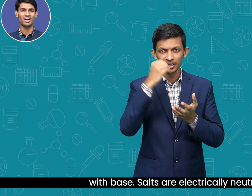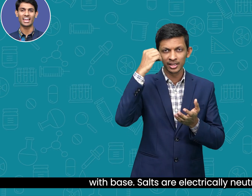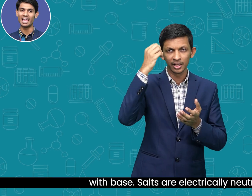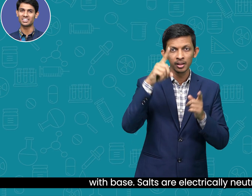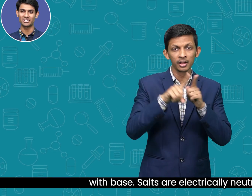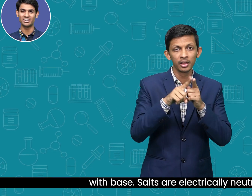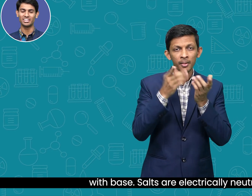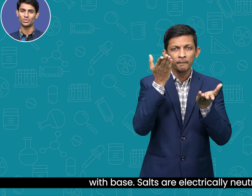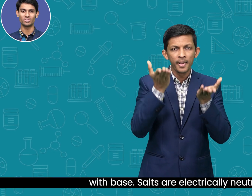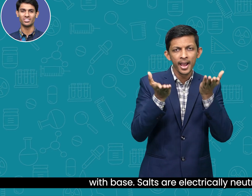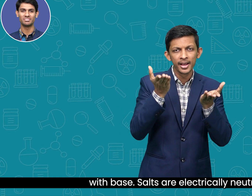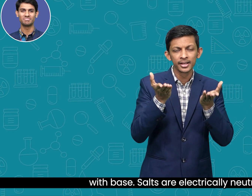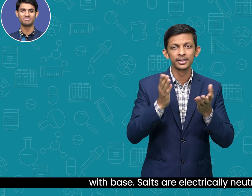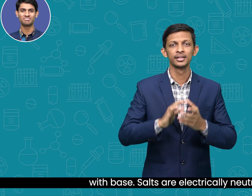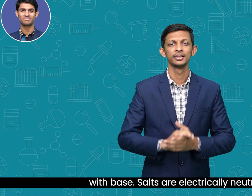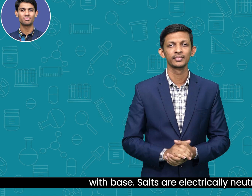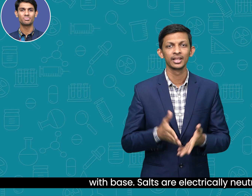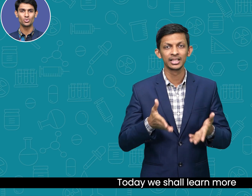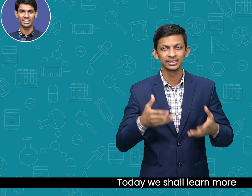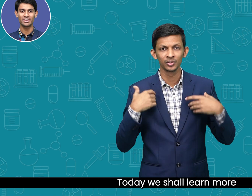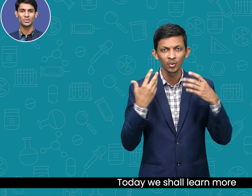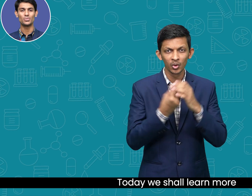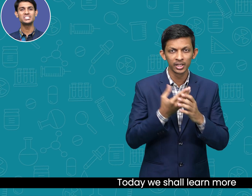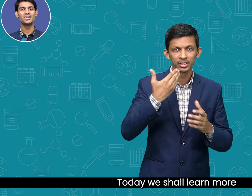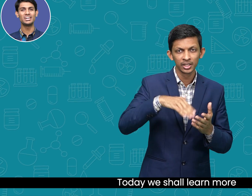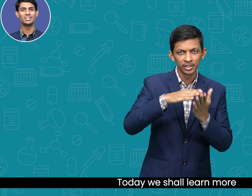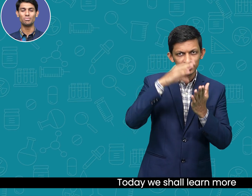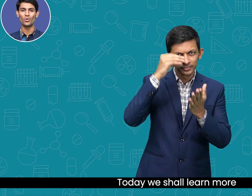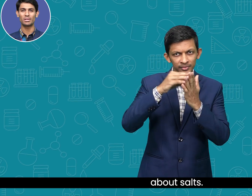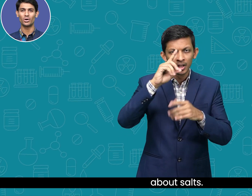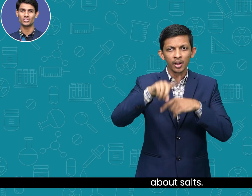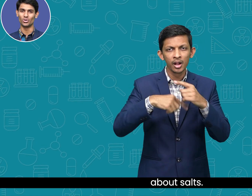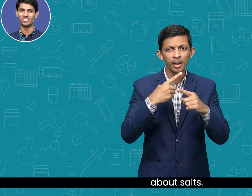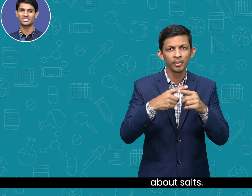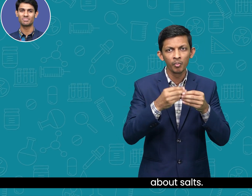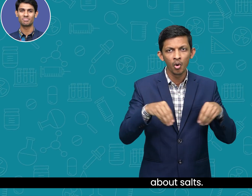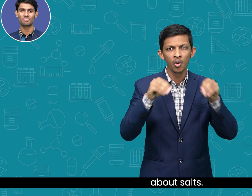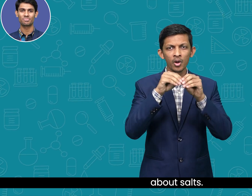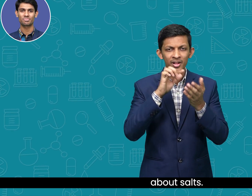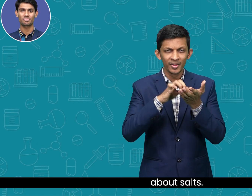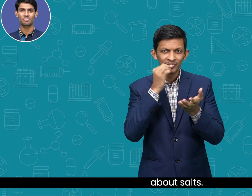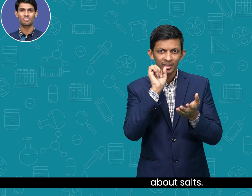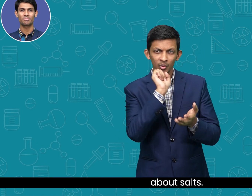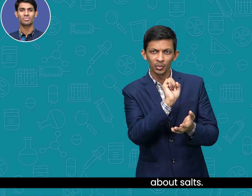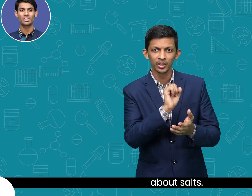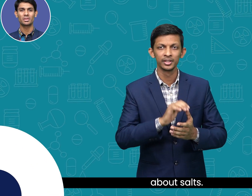Salts are electrically neutral. Today we shall learn more about salts.